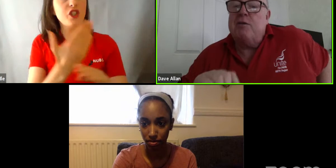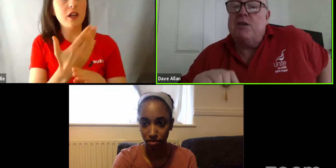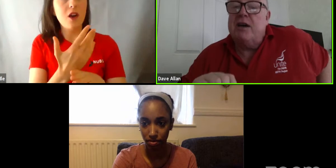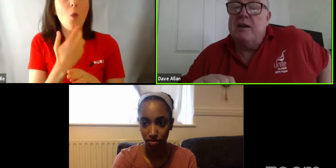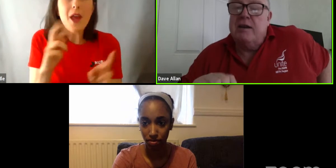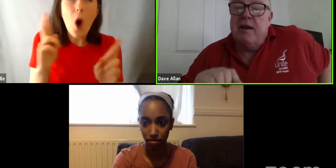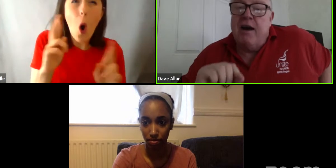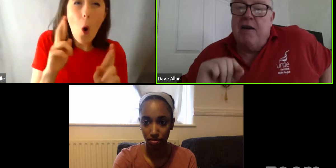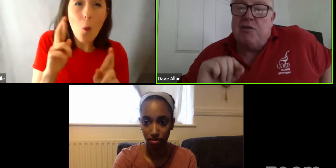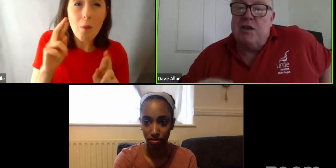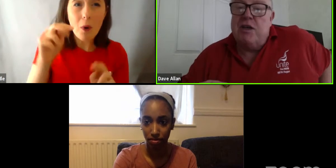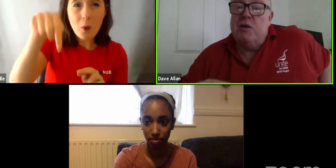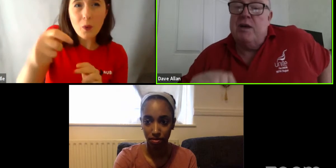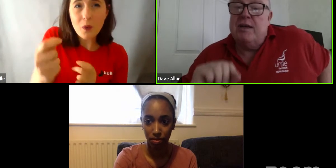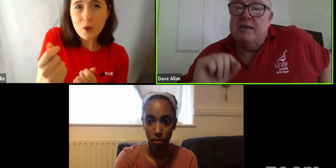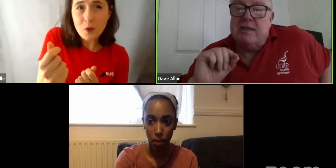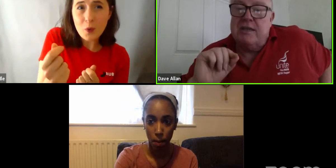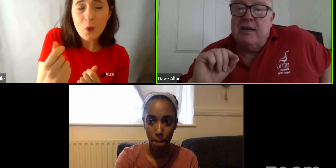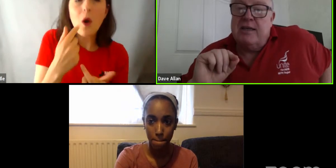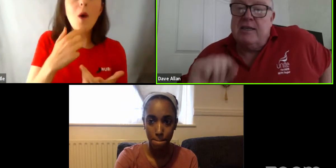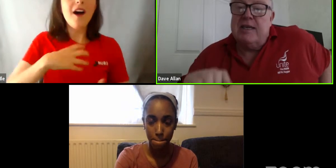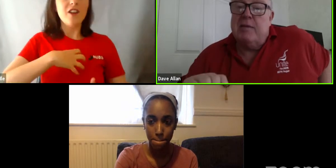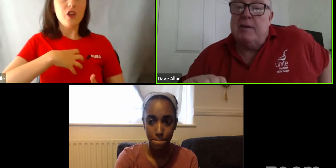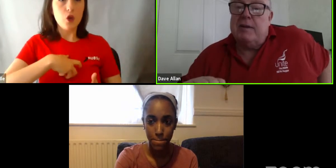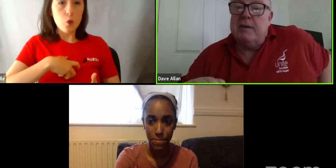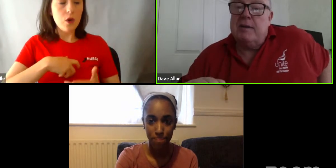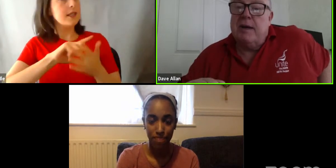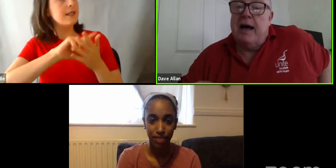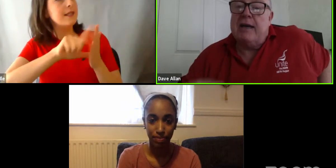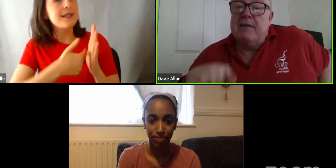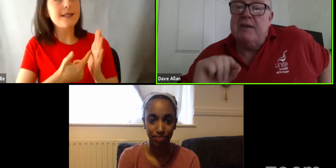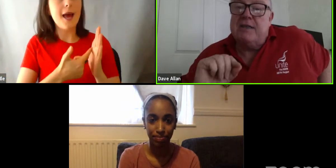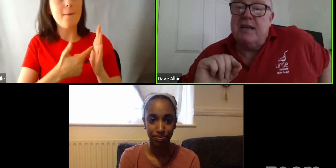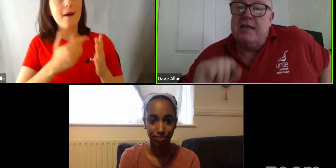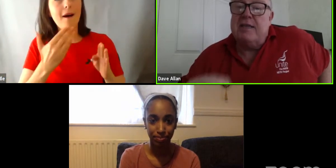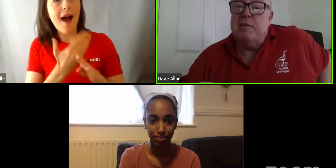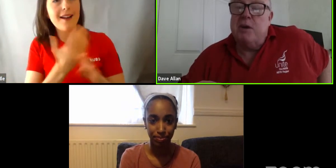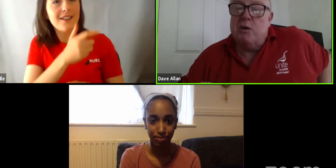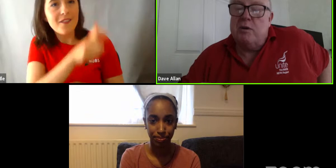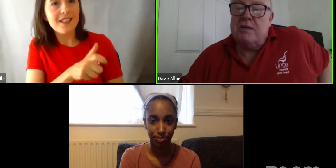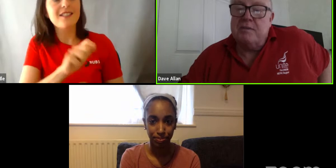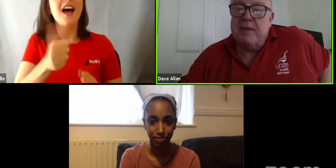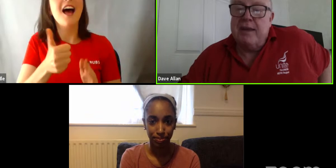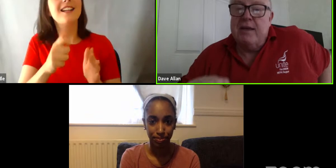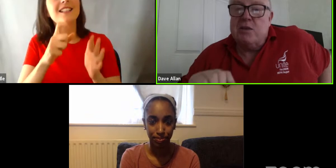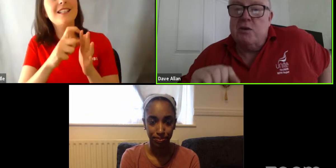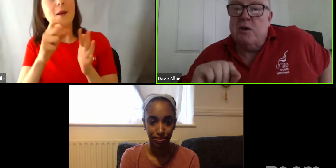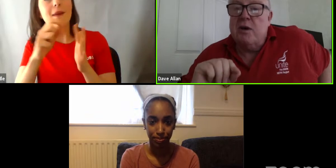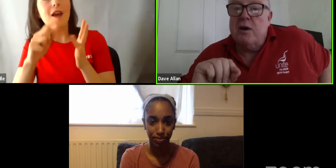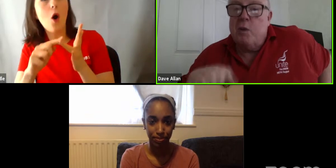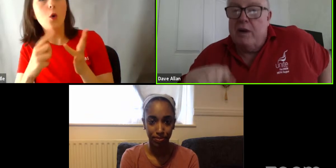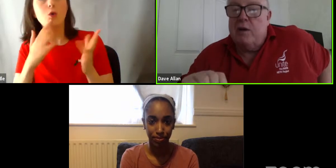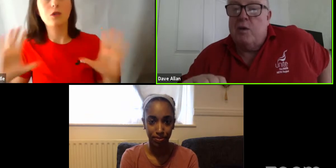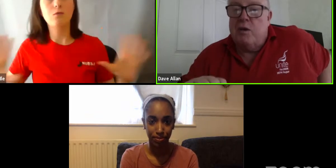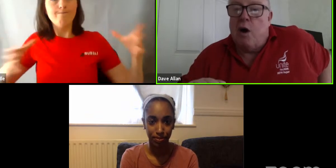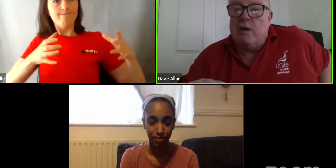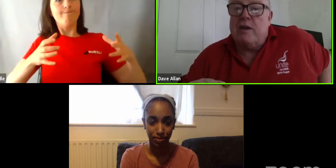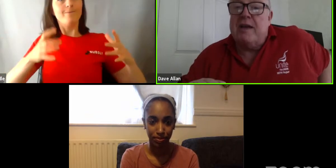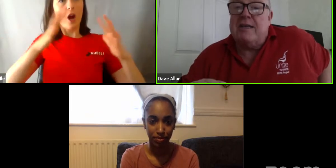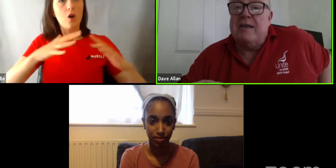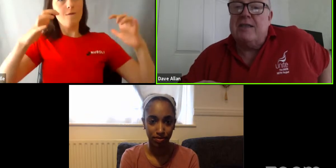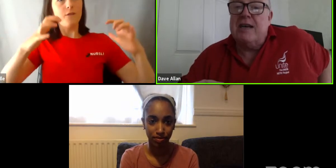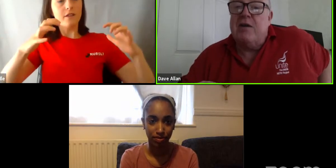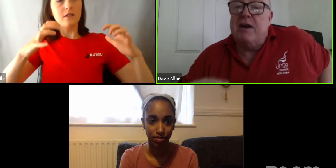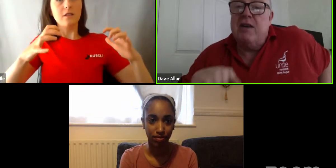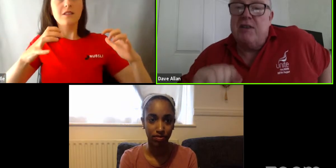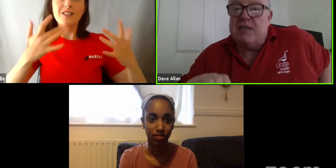near future of trade unions, disabled activists and DPOs. So we're onto